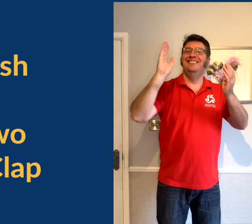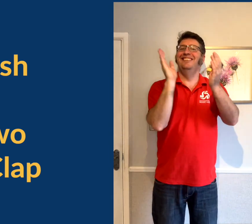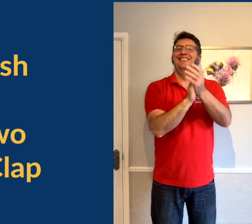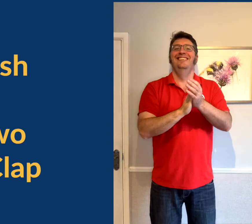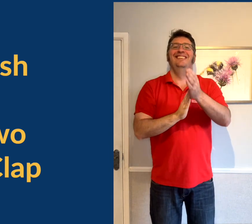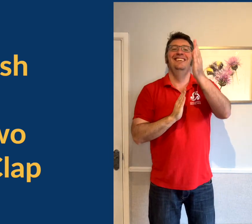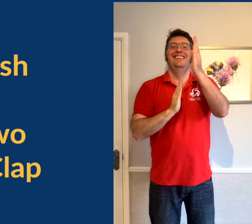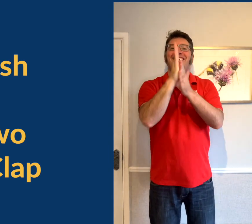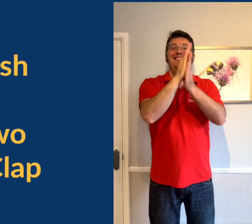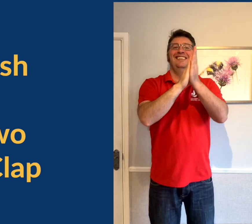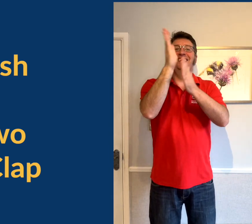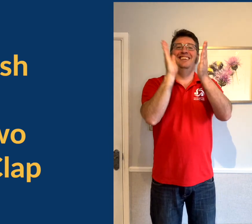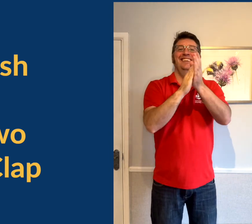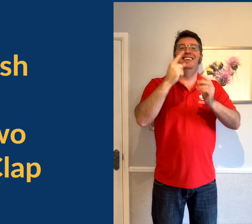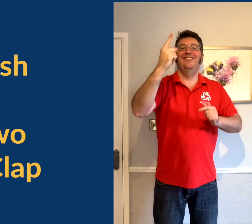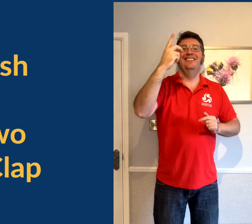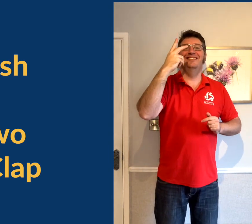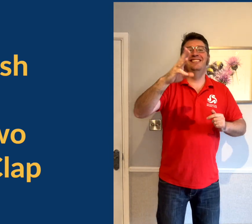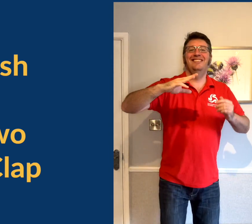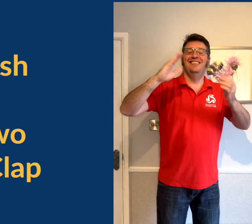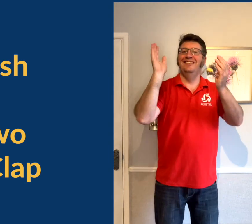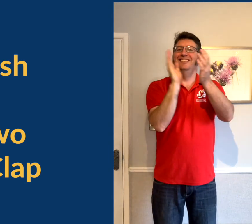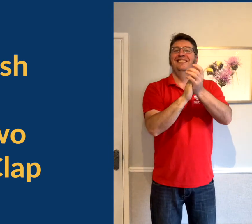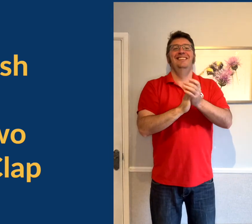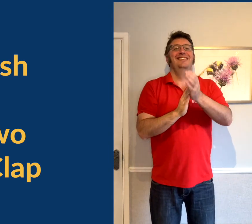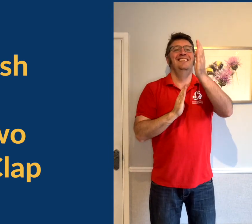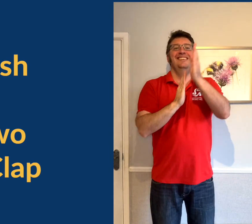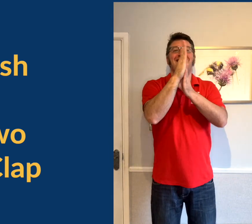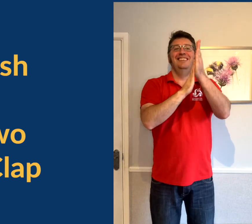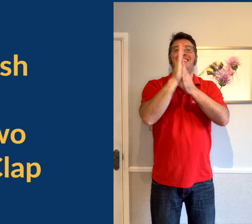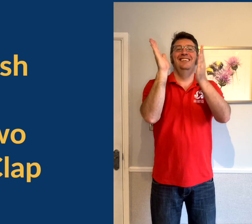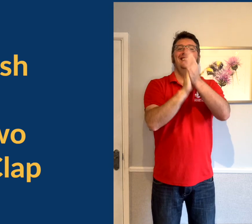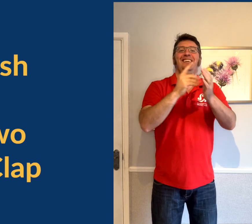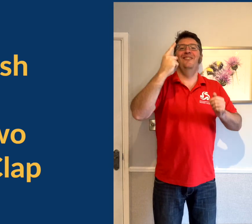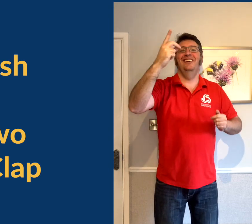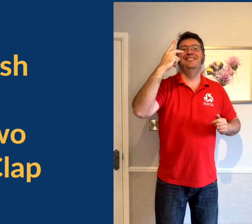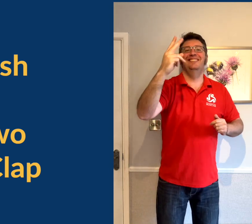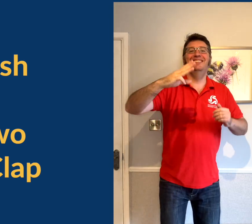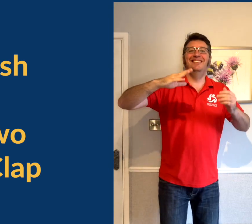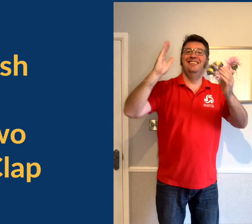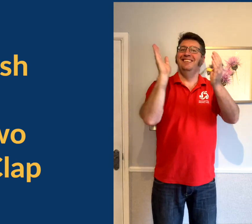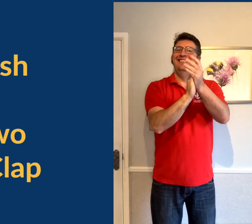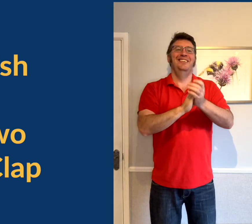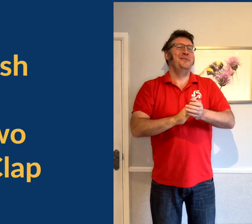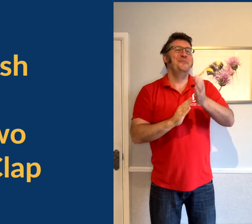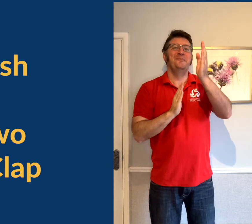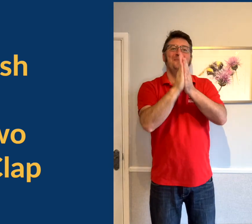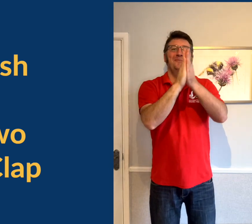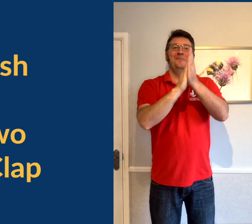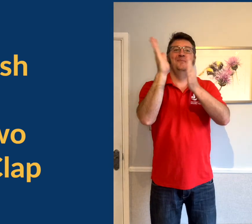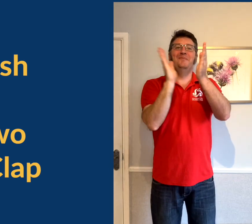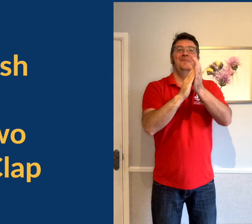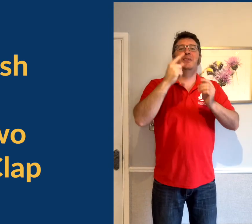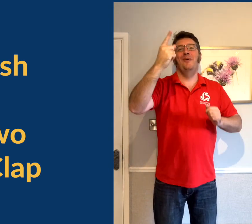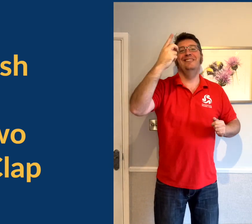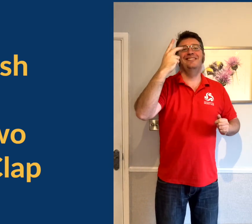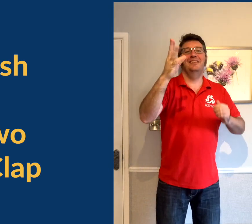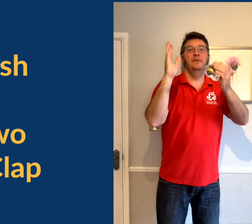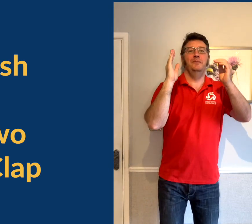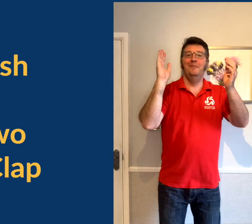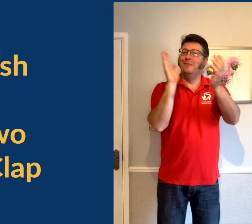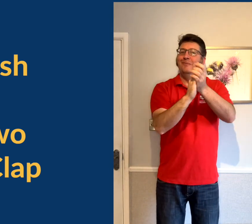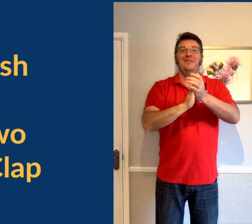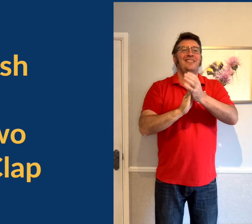old. Watching us both turn cold. Oh, I know it ain't pretty when two hearts get